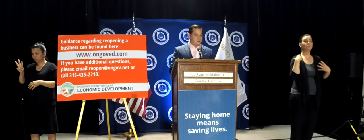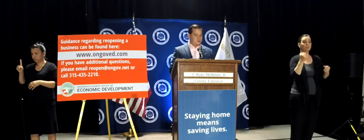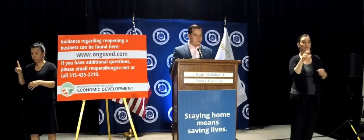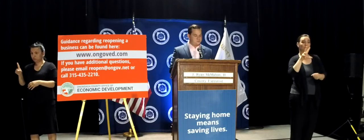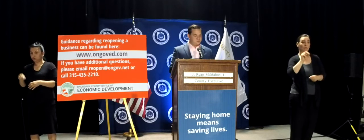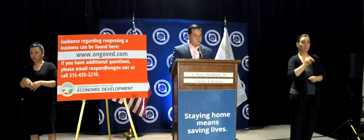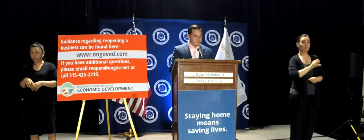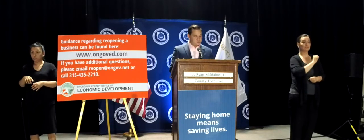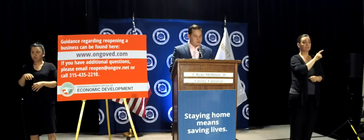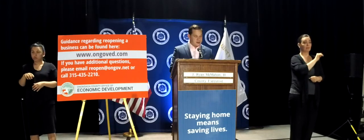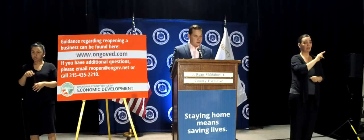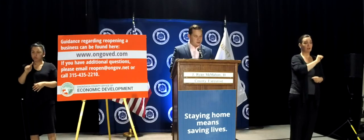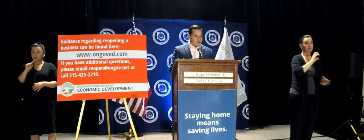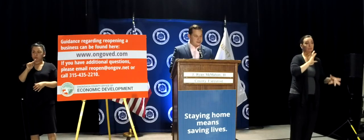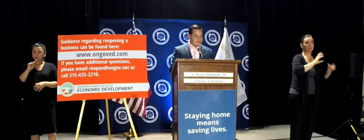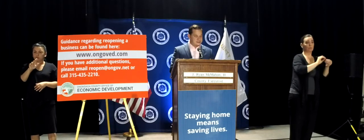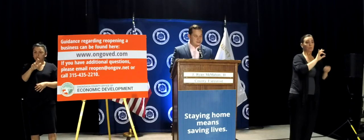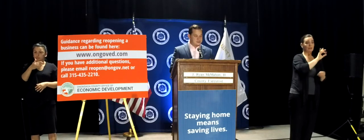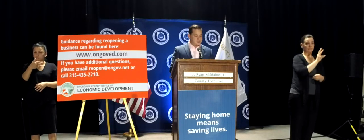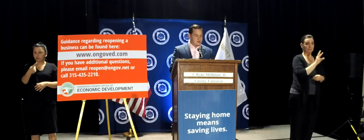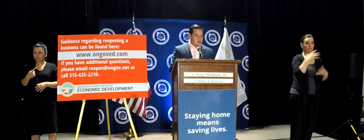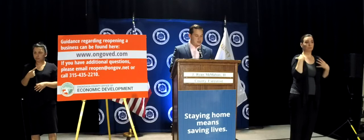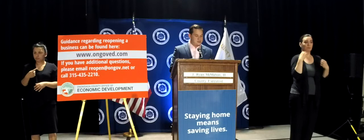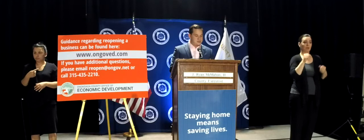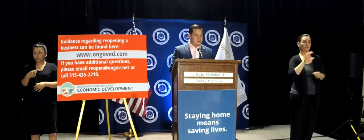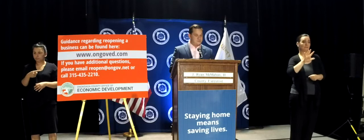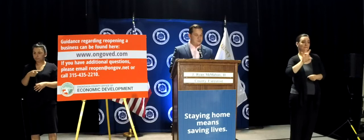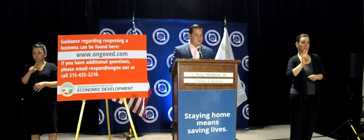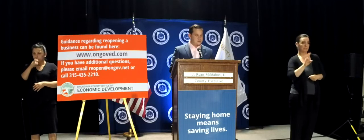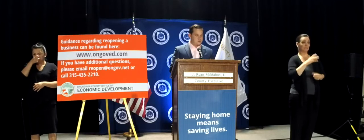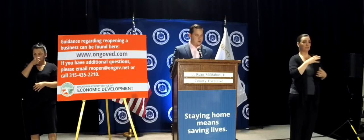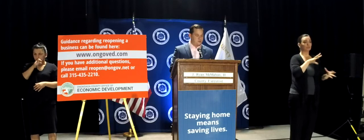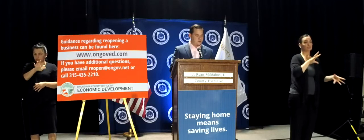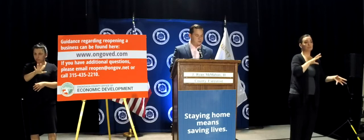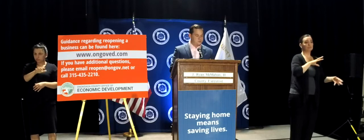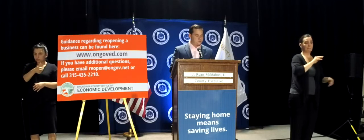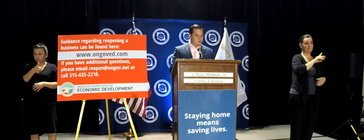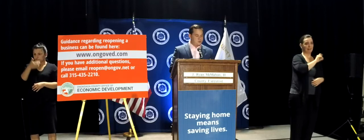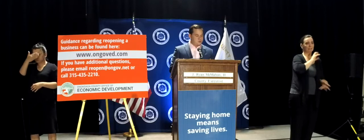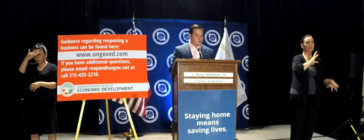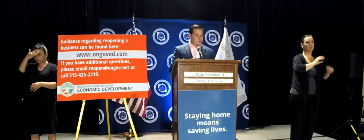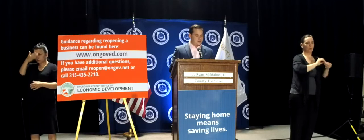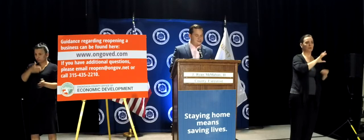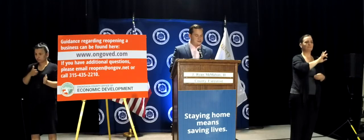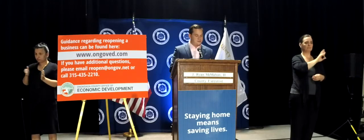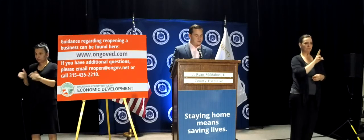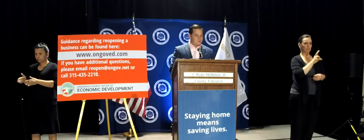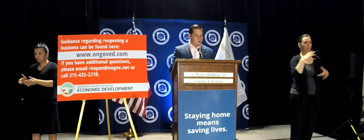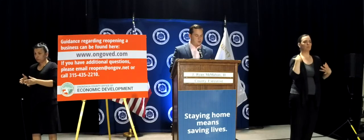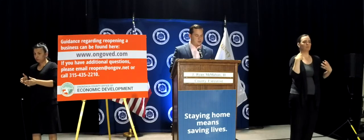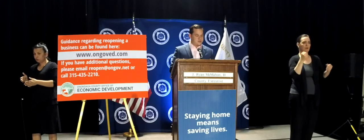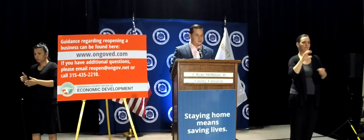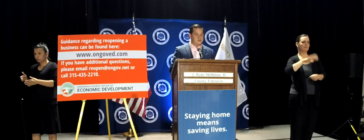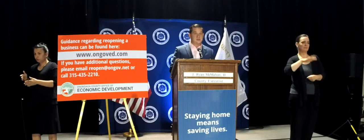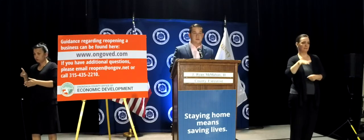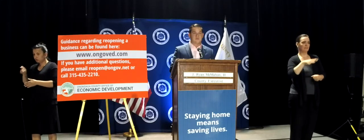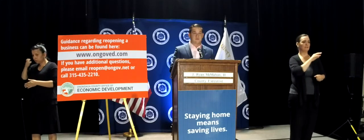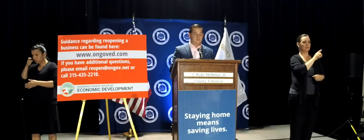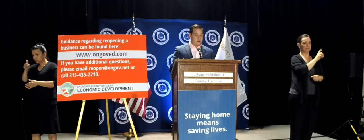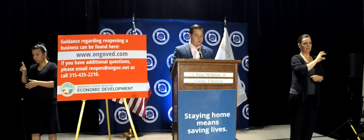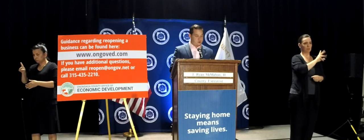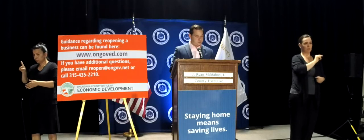30 recoveries. Salina, 86 cases, 57 recoveries. DeWitt, 74